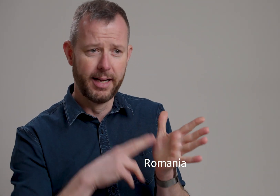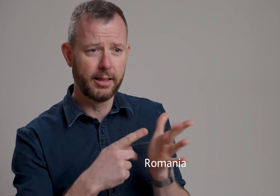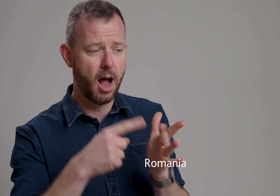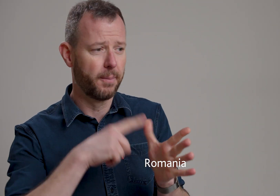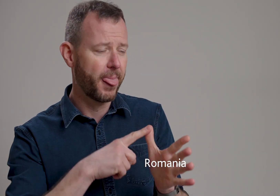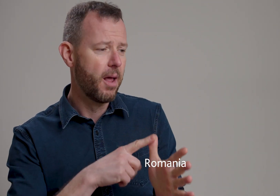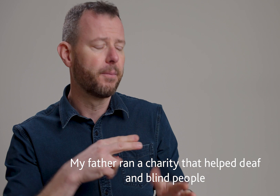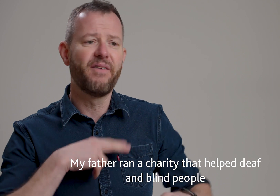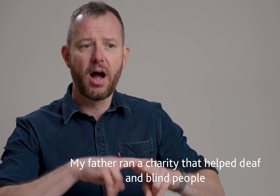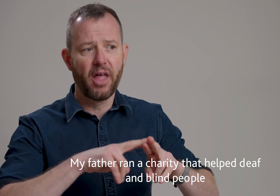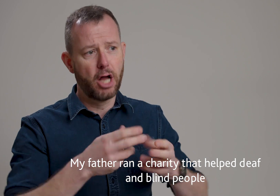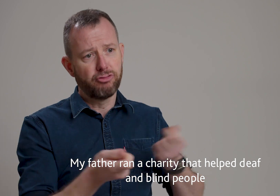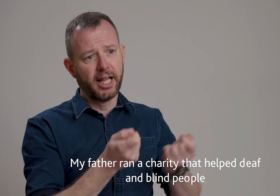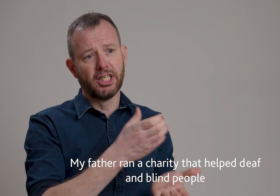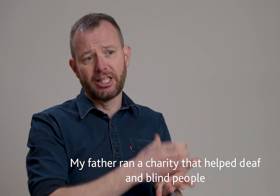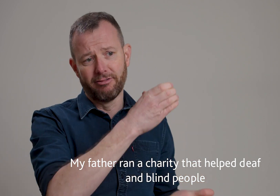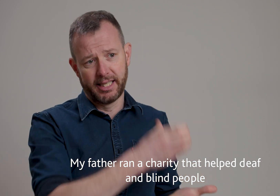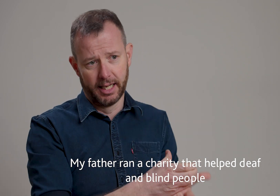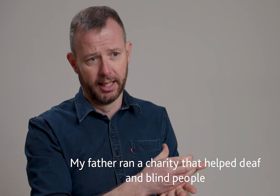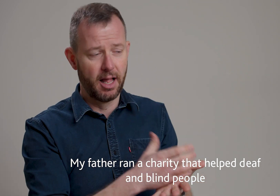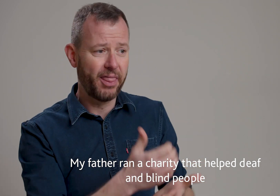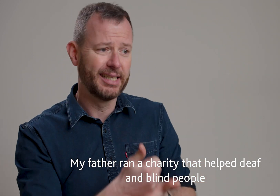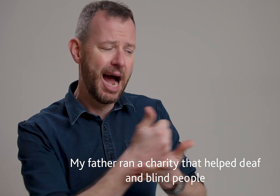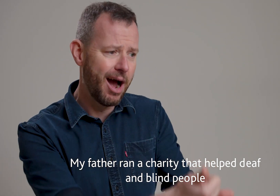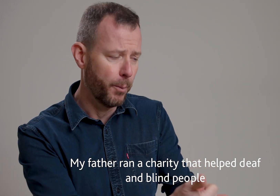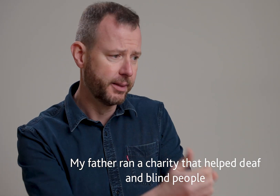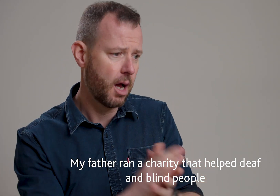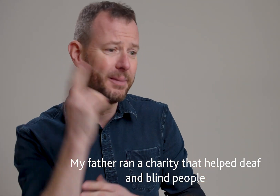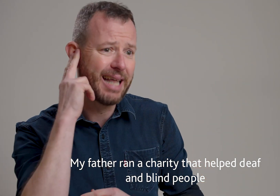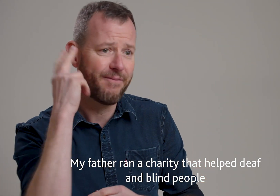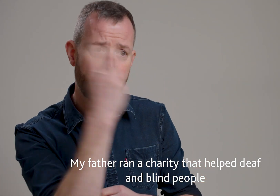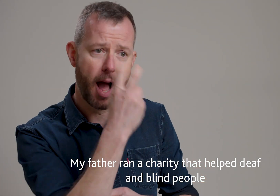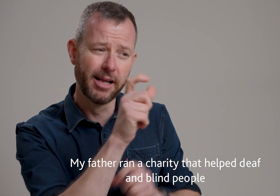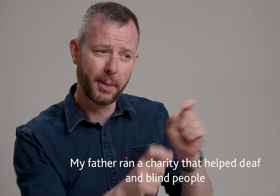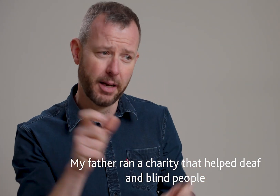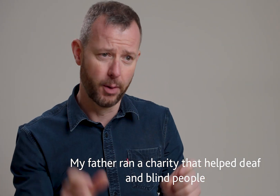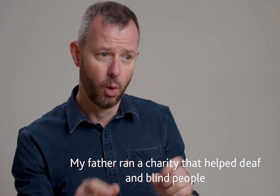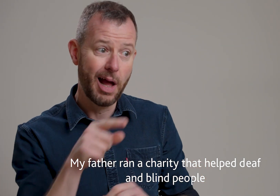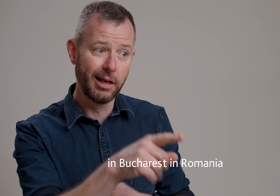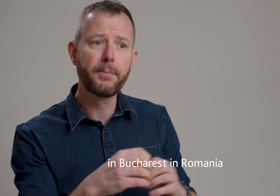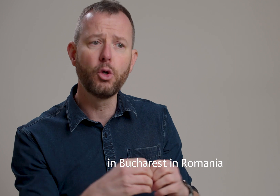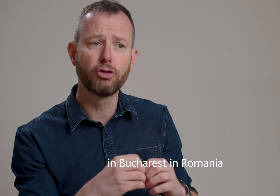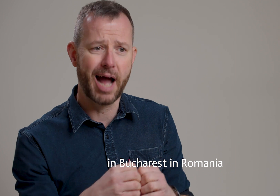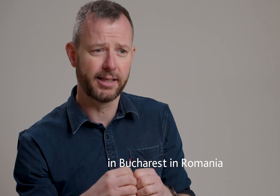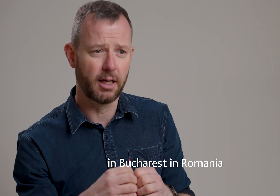Romania. My father ran a charity that helped deaf blind people and do the work